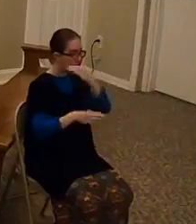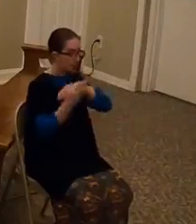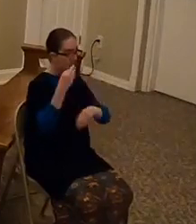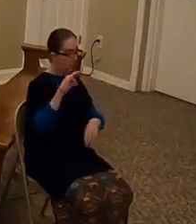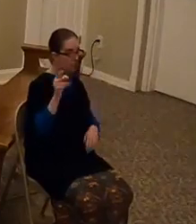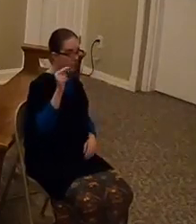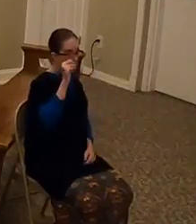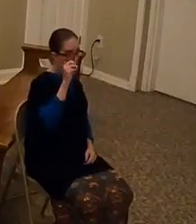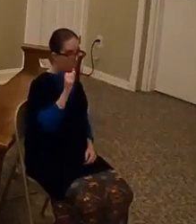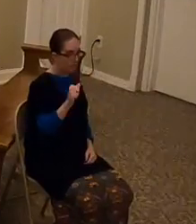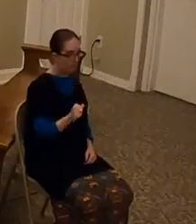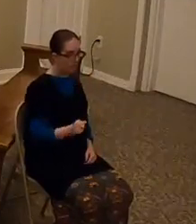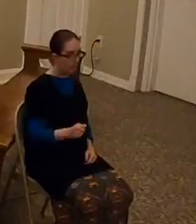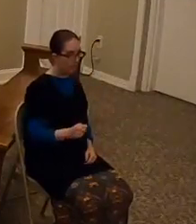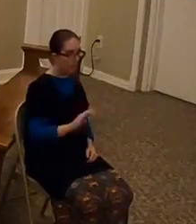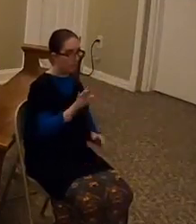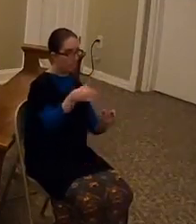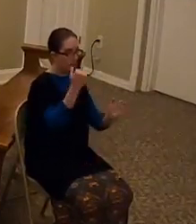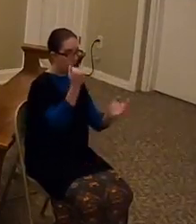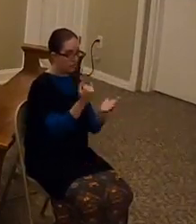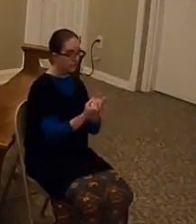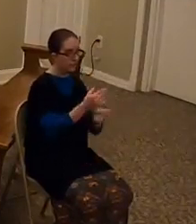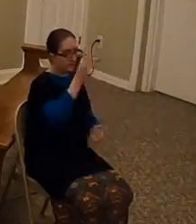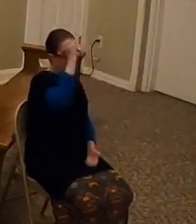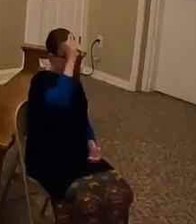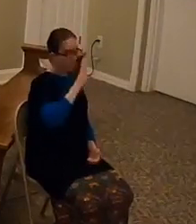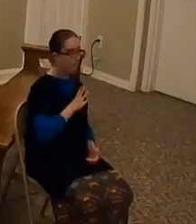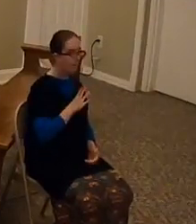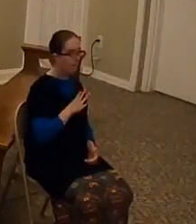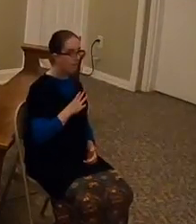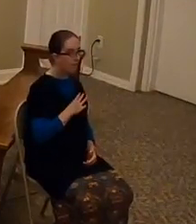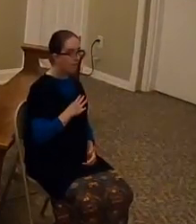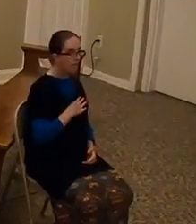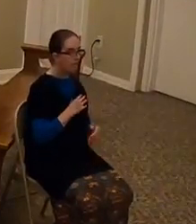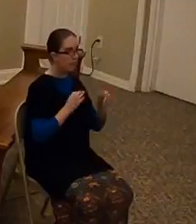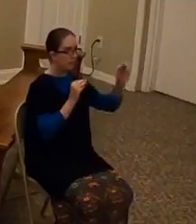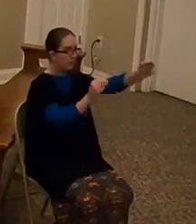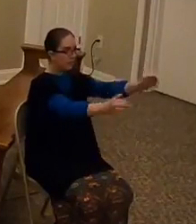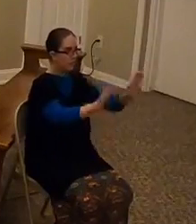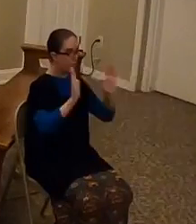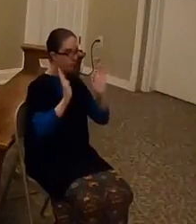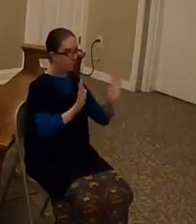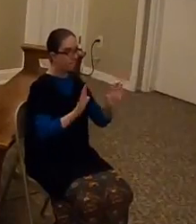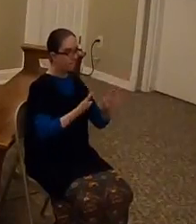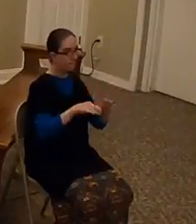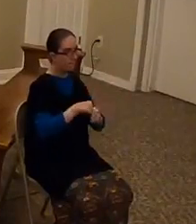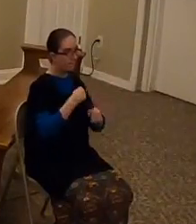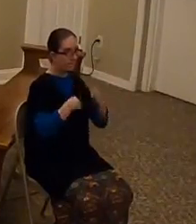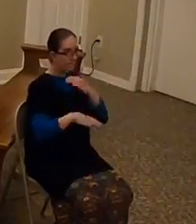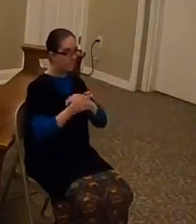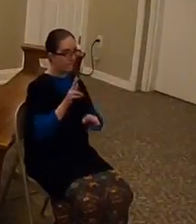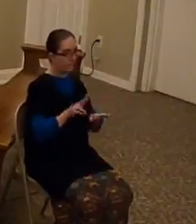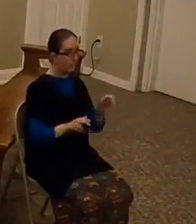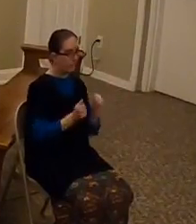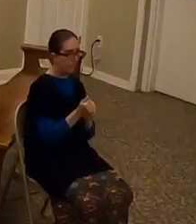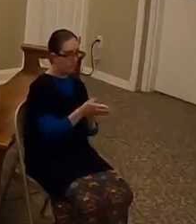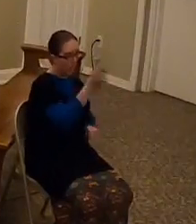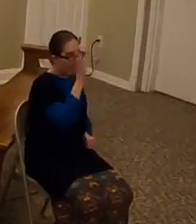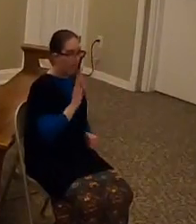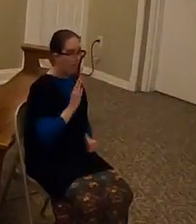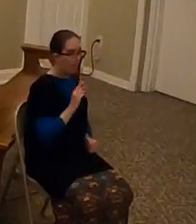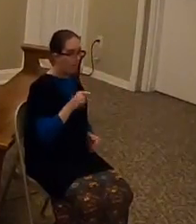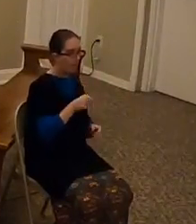generation of Noah. Noah was a just man and perfect in his generations. And Noah walked with God. Now, this